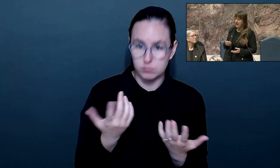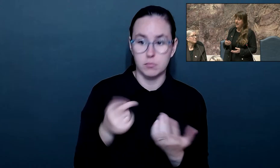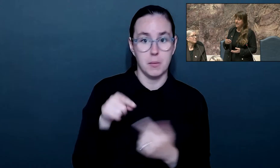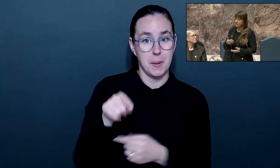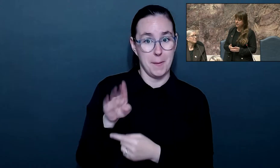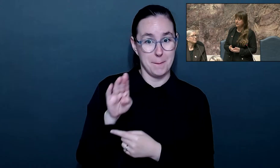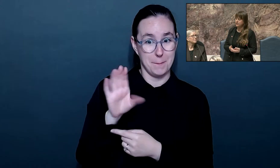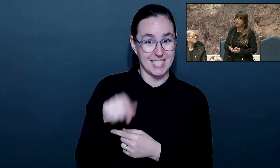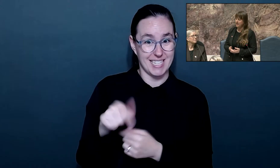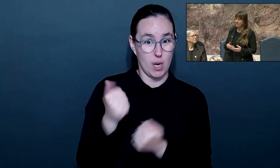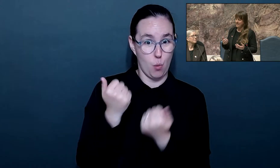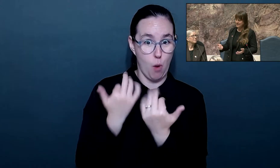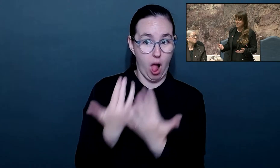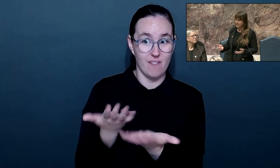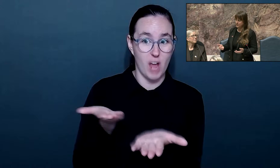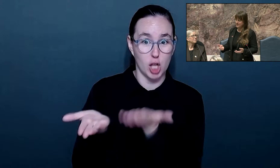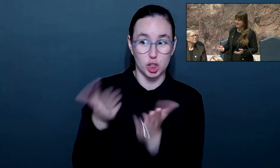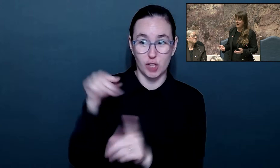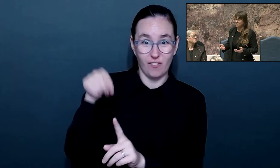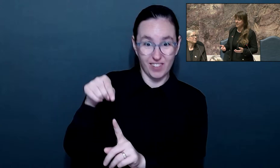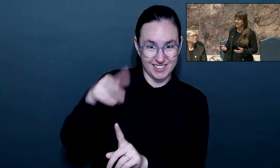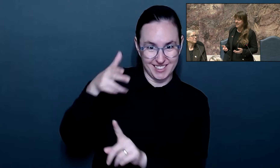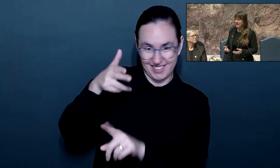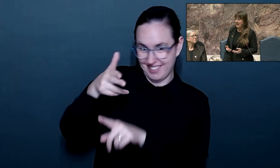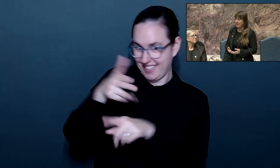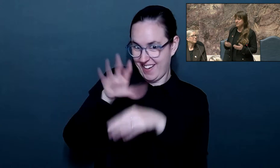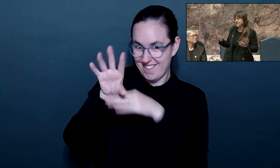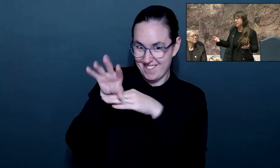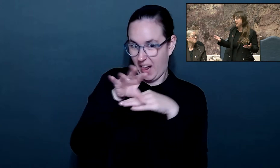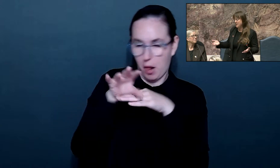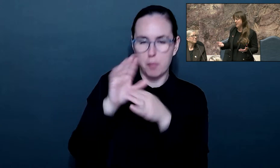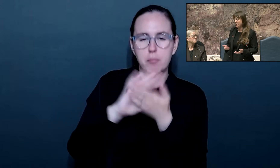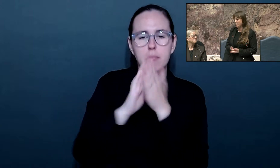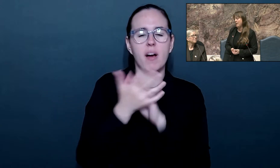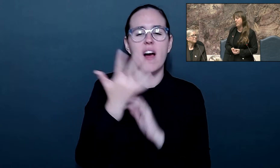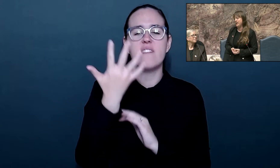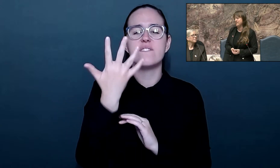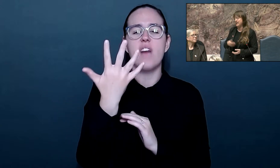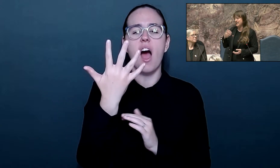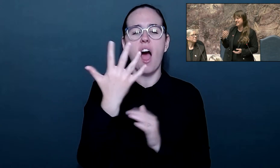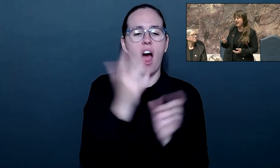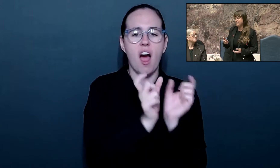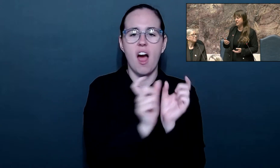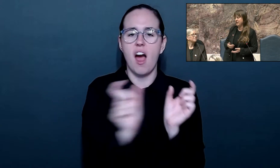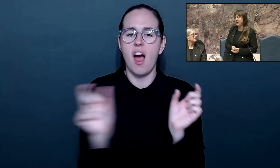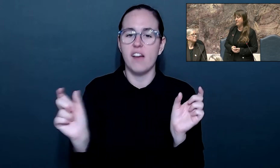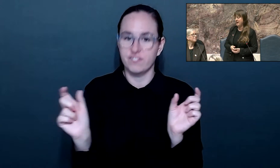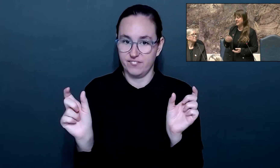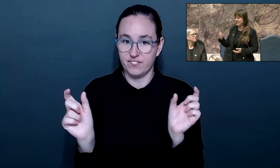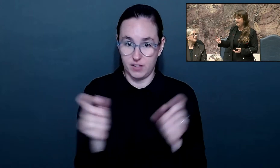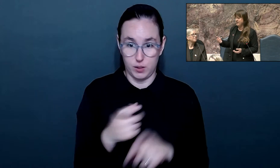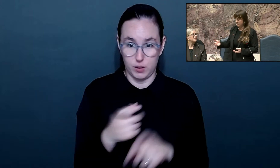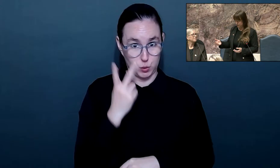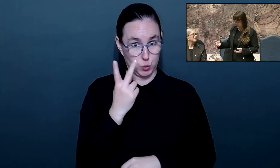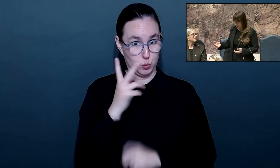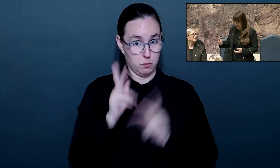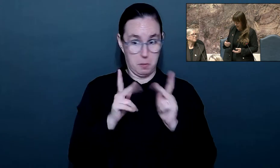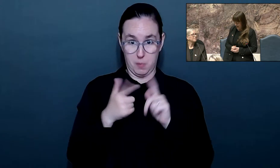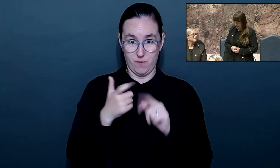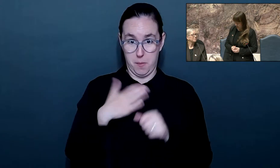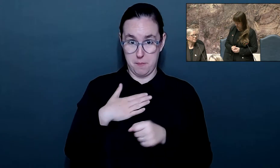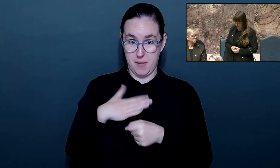created by 2 of my constituents, actually, some people I grew up with, Simon Shave and Clay